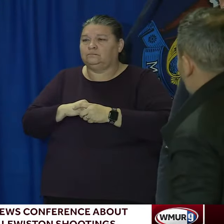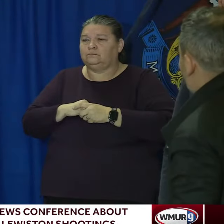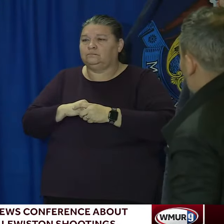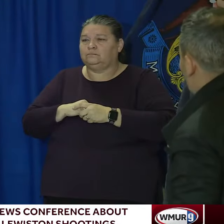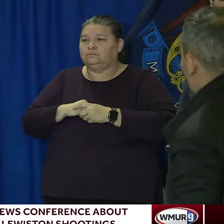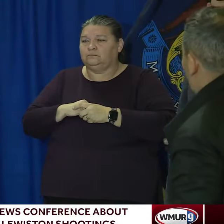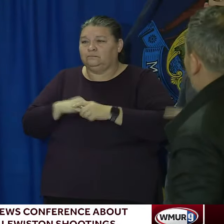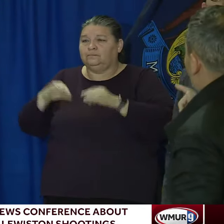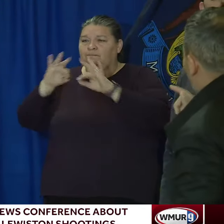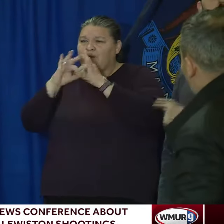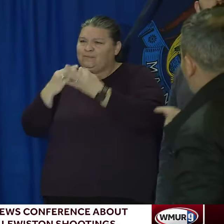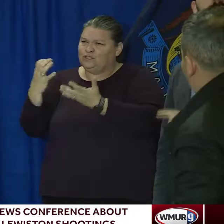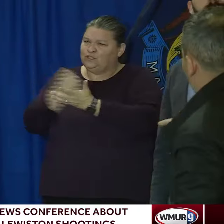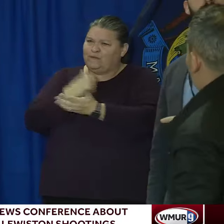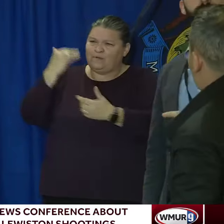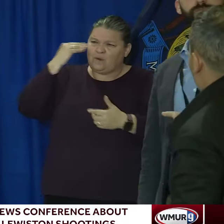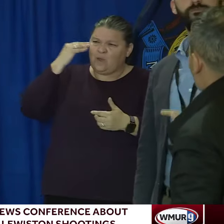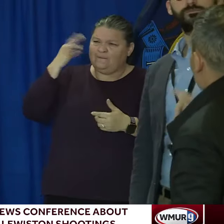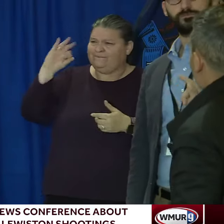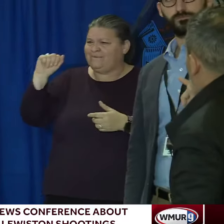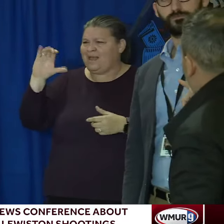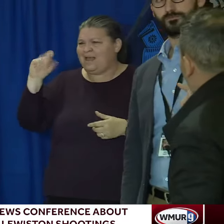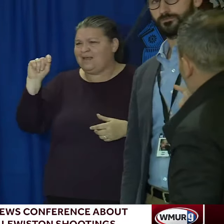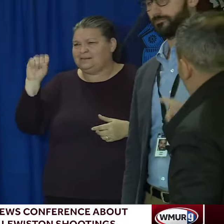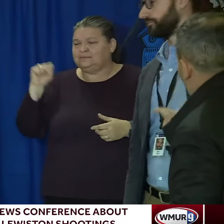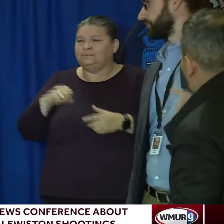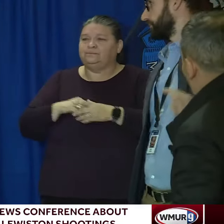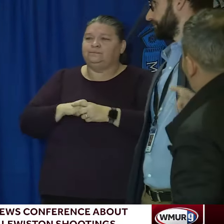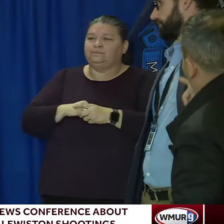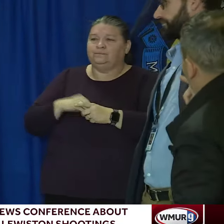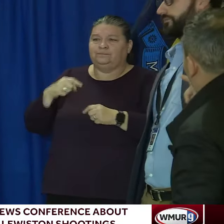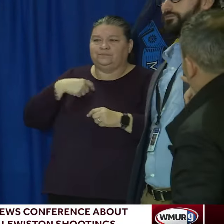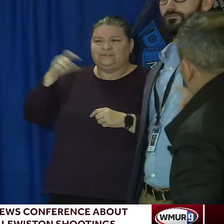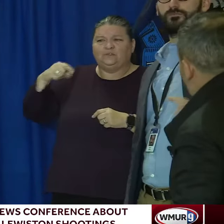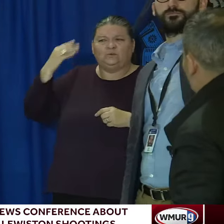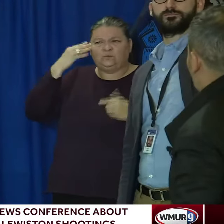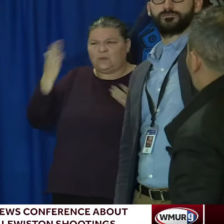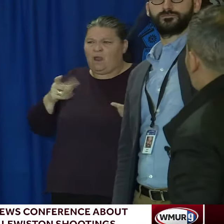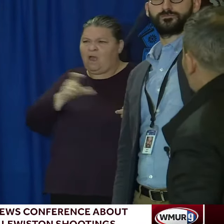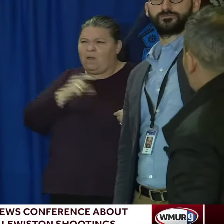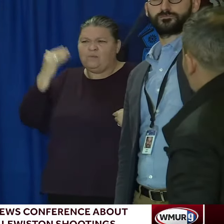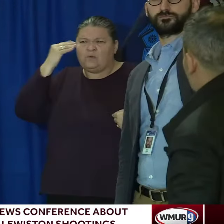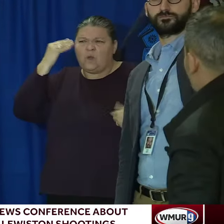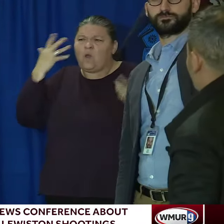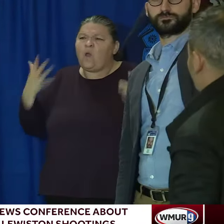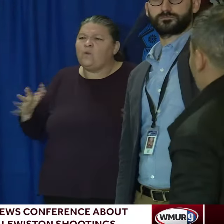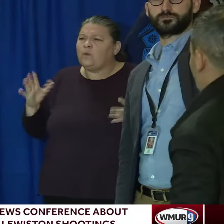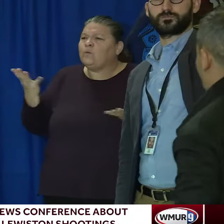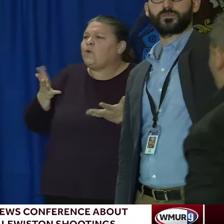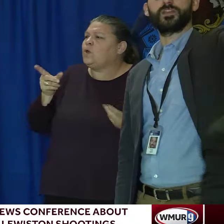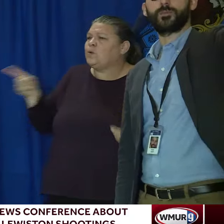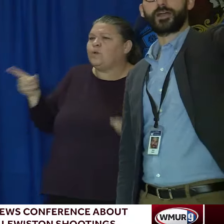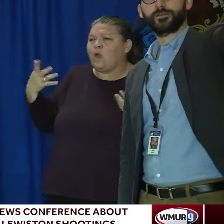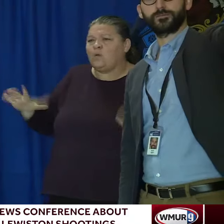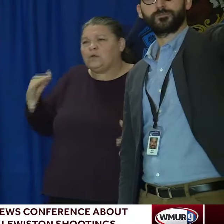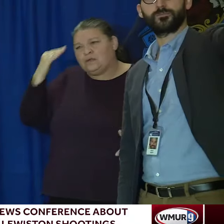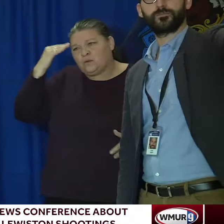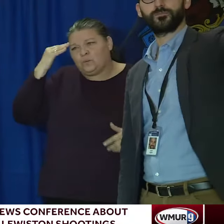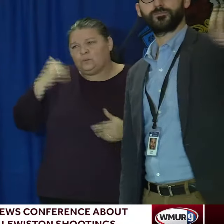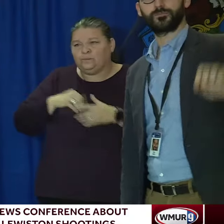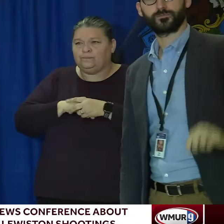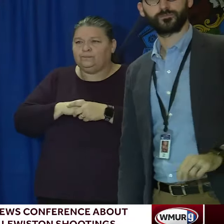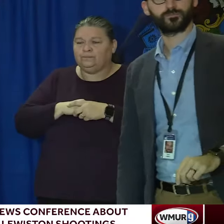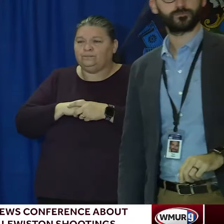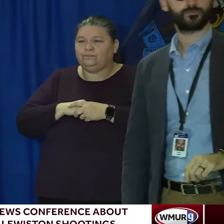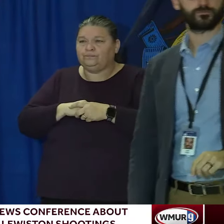families deserve to know about what law enforcement knew and about what you know. Thank you for your question. Yes, sir. Are